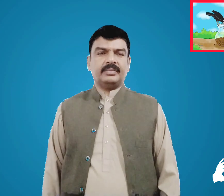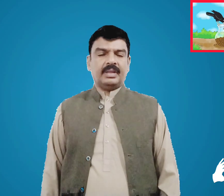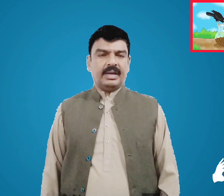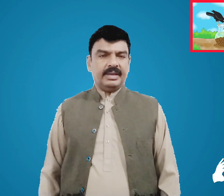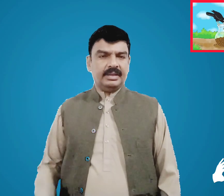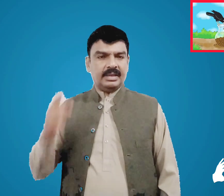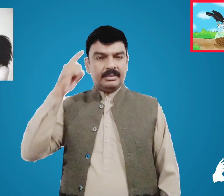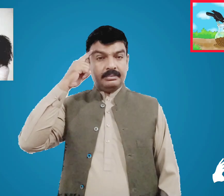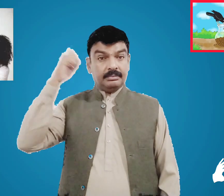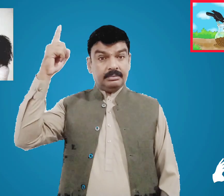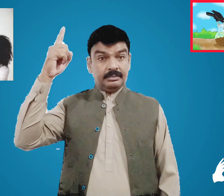idea